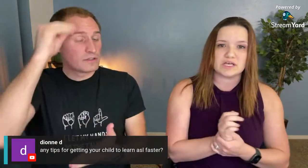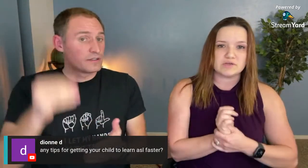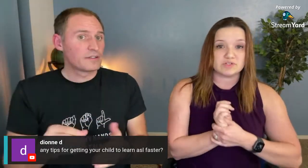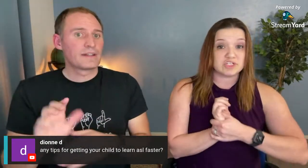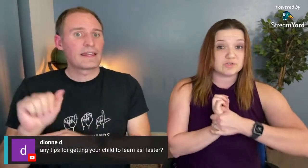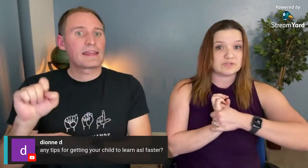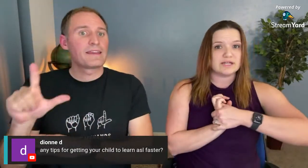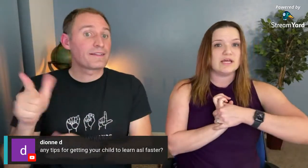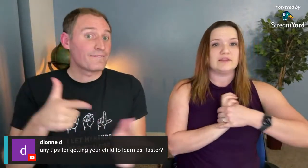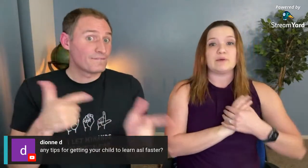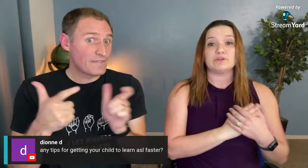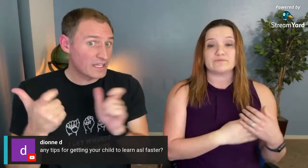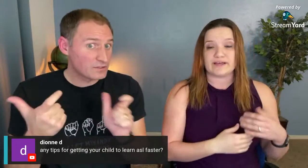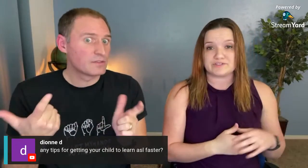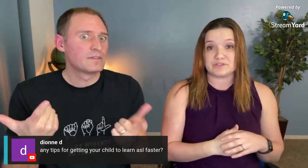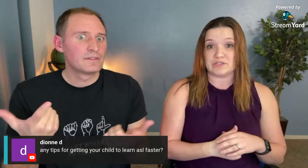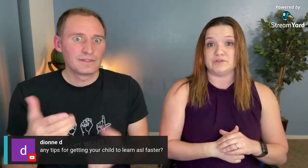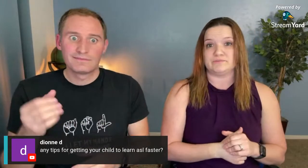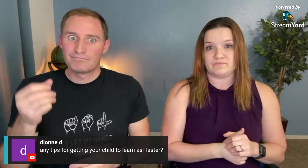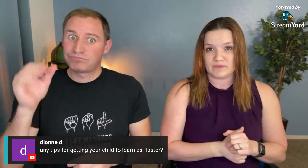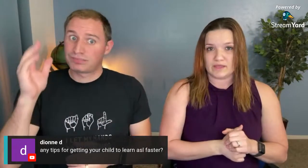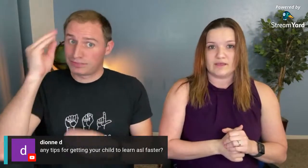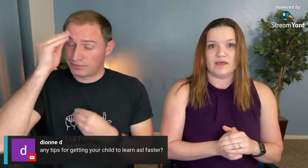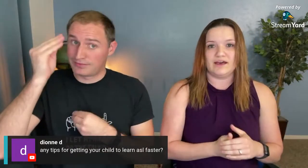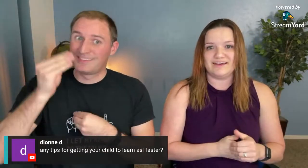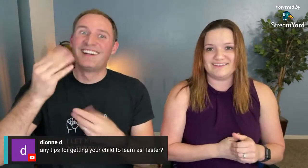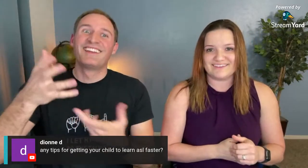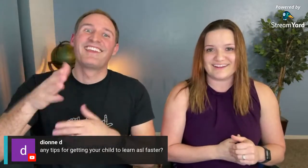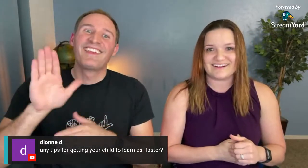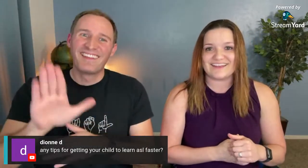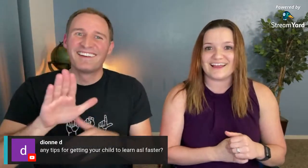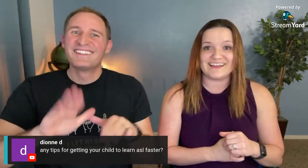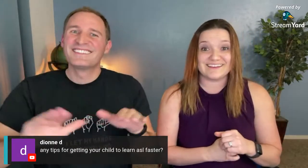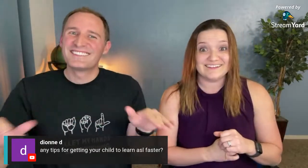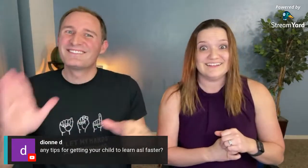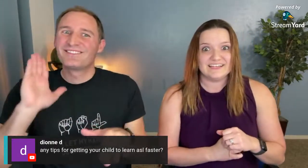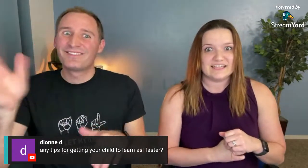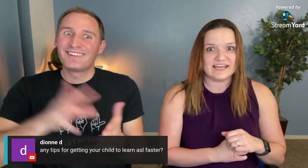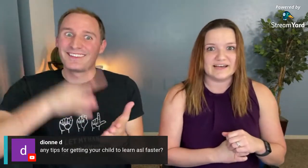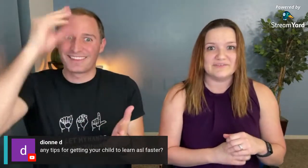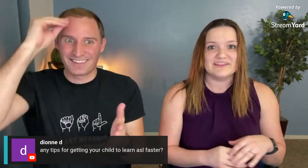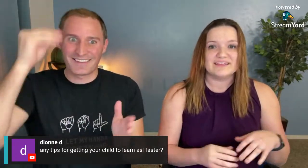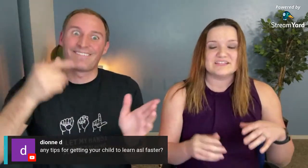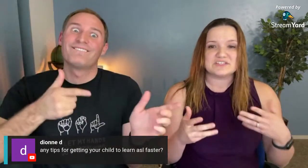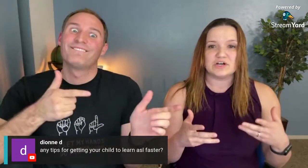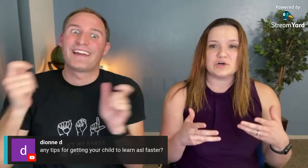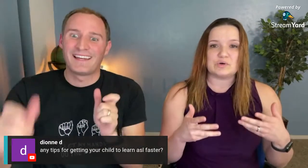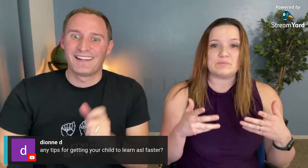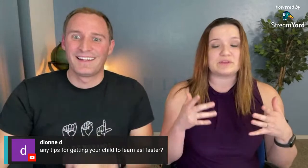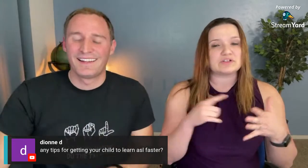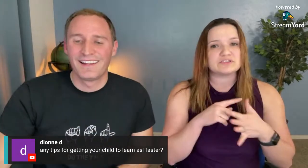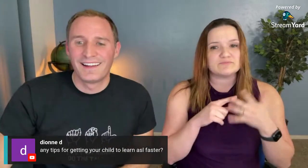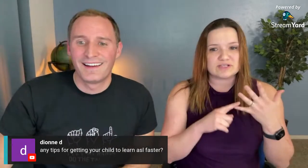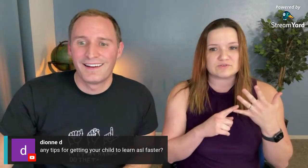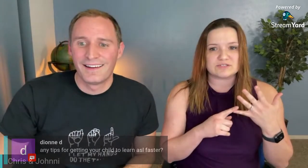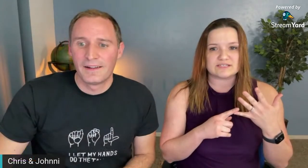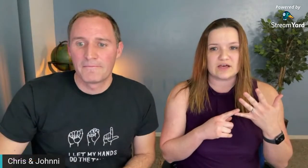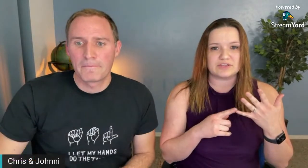you, with children, they will learn faster than you. They're like, yeah. So, but there's some resources out there